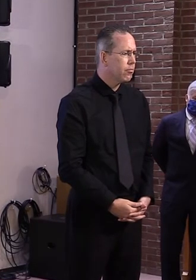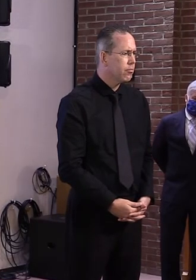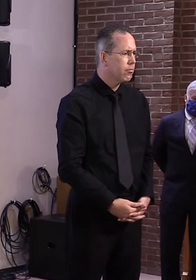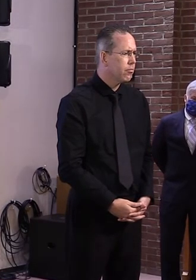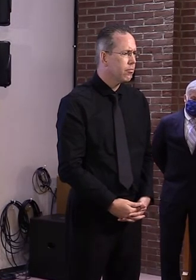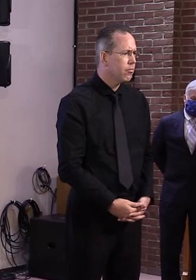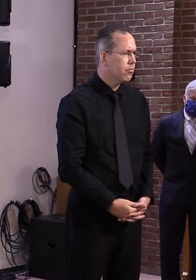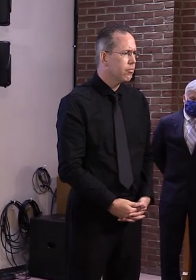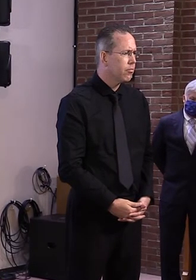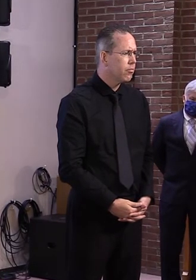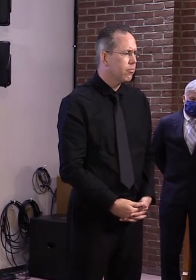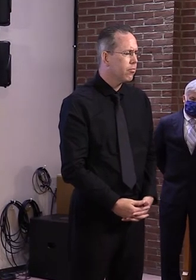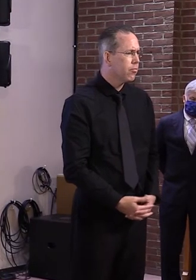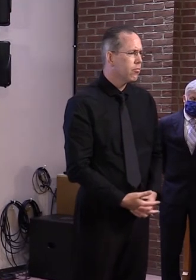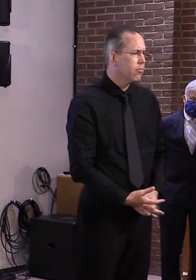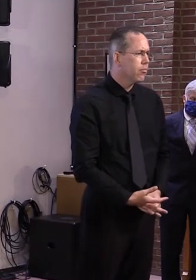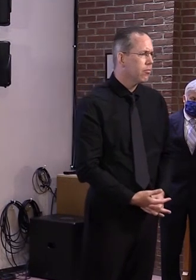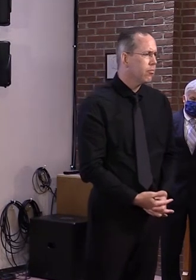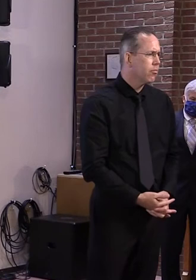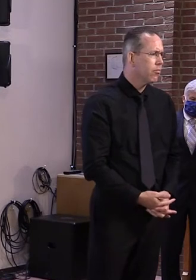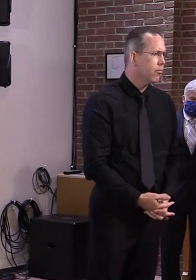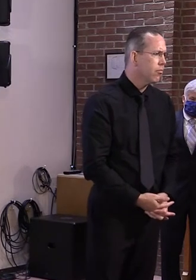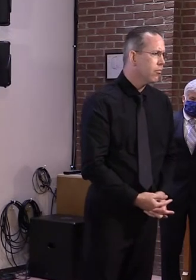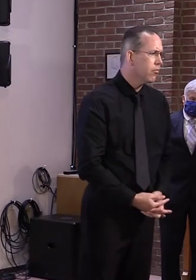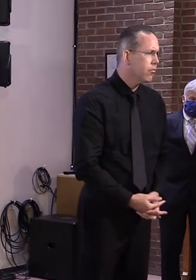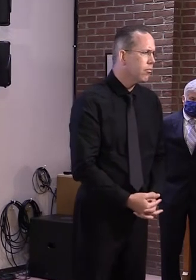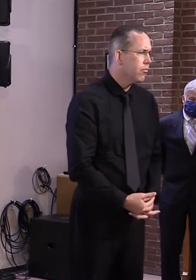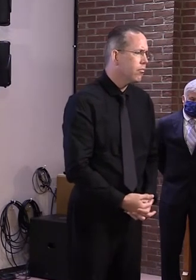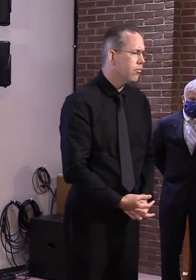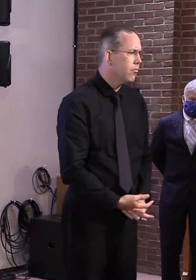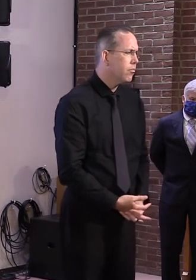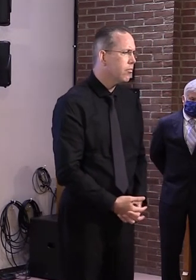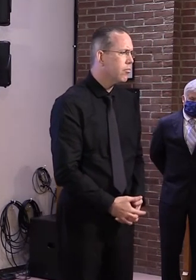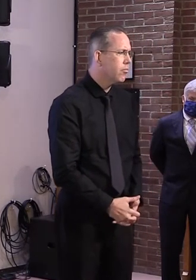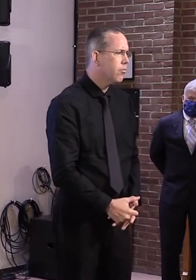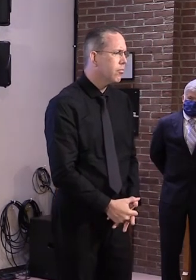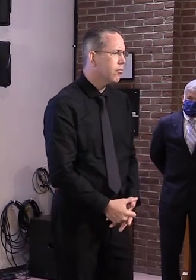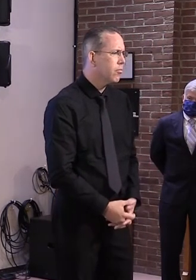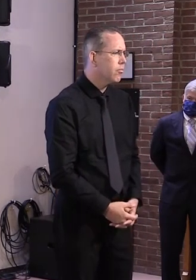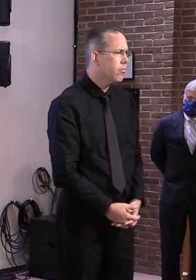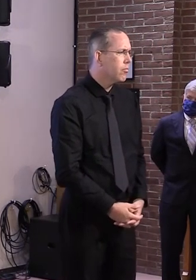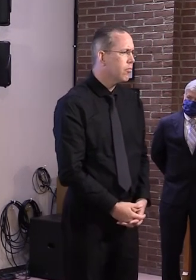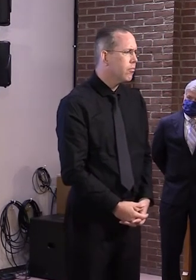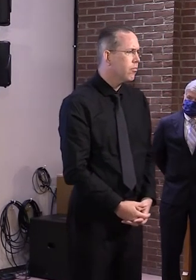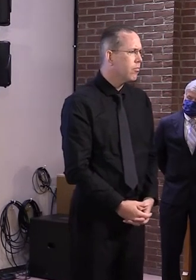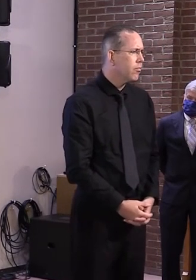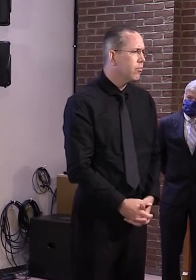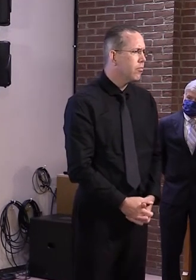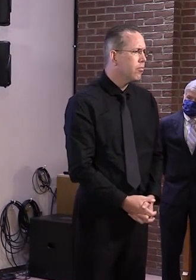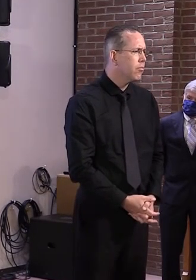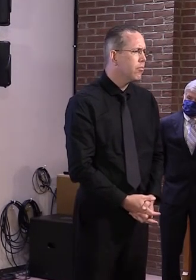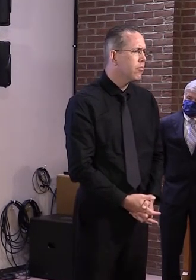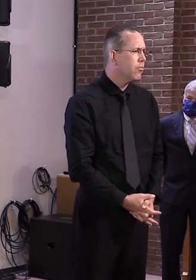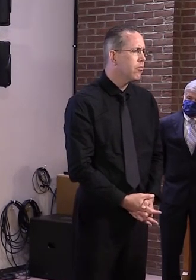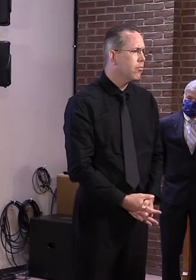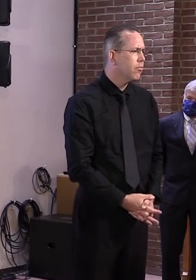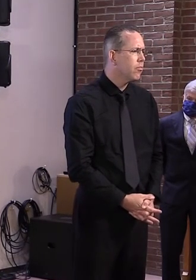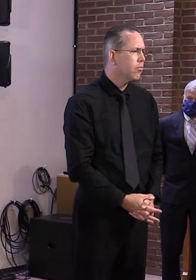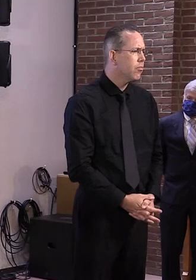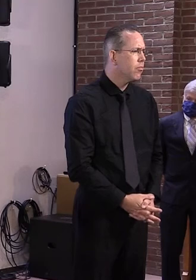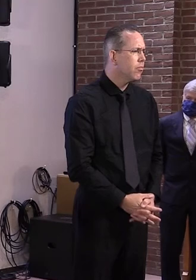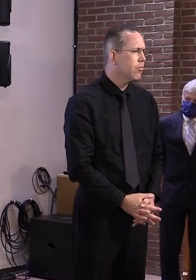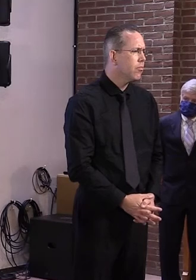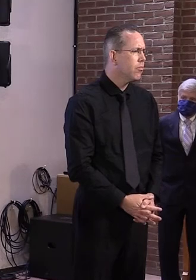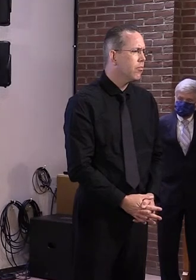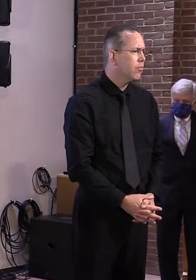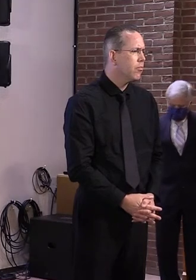My question is for the governor. So a number of colleges and universities around Vermont have recently announced that they plan to welcome students back to campus